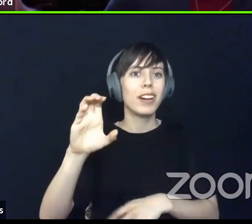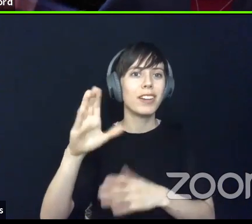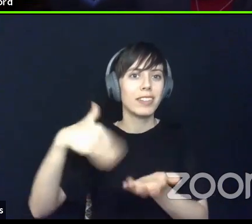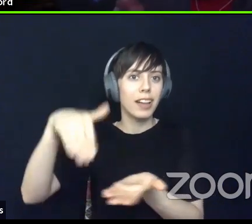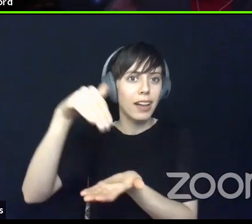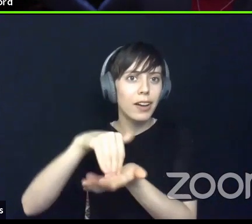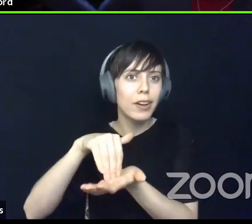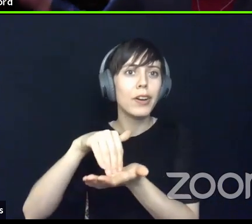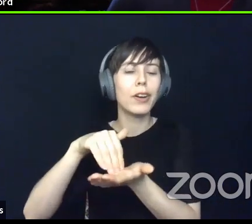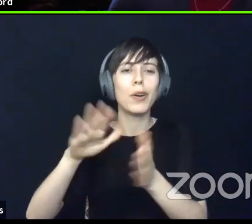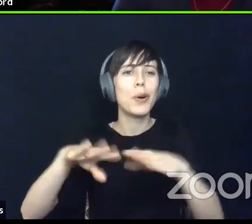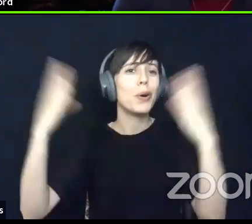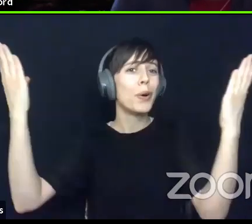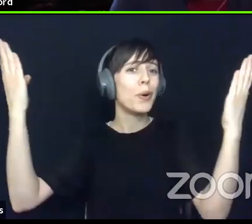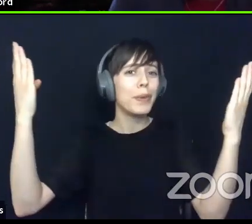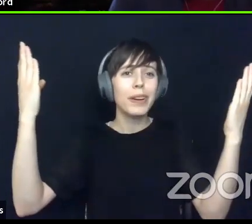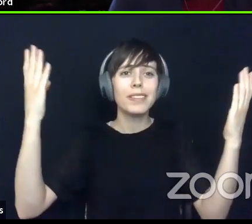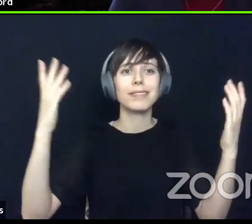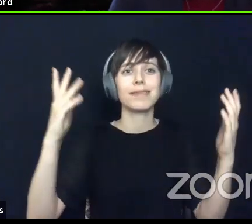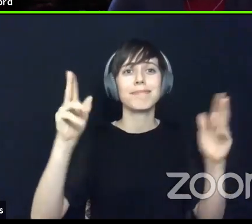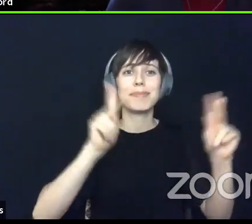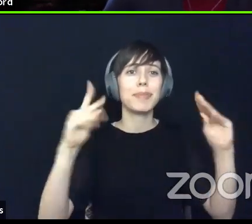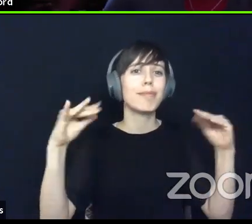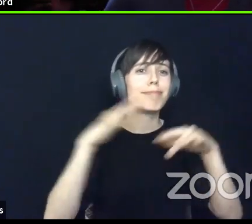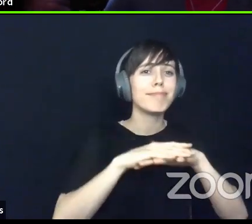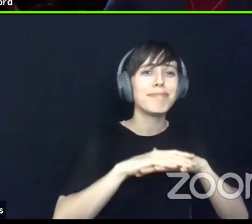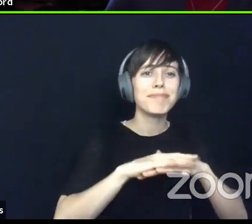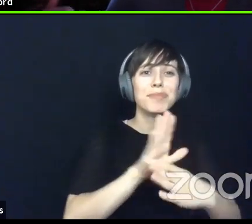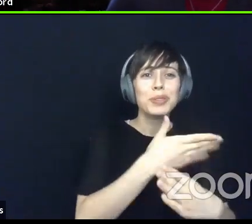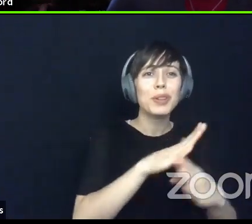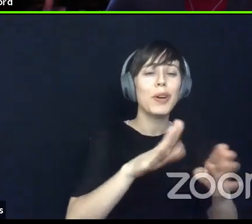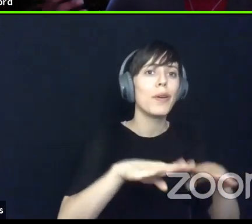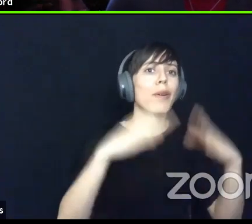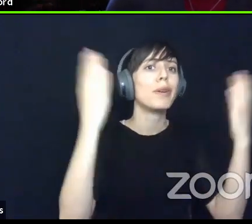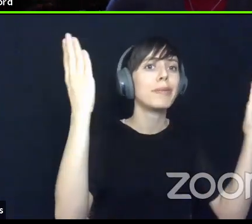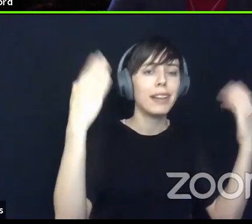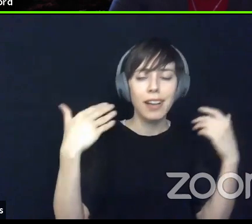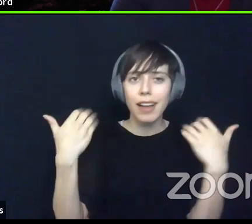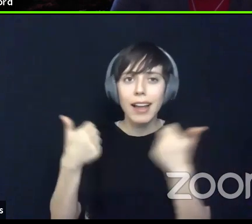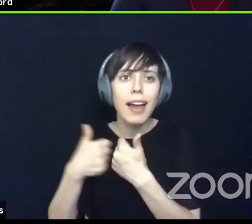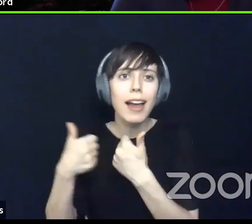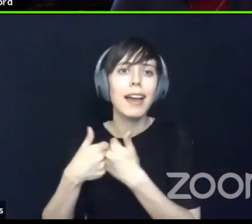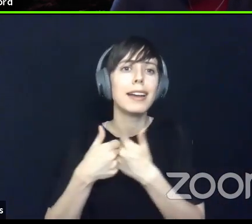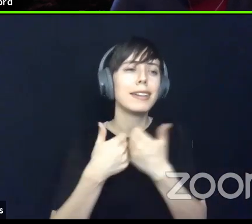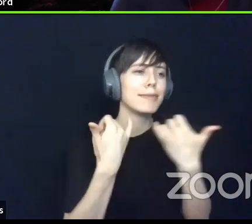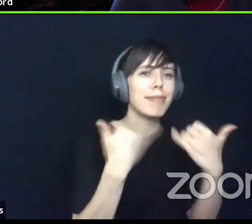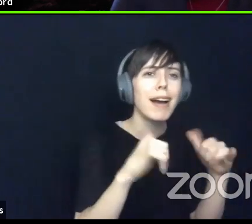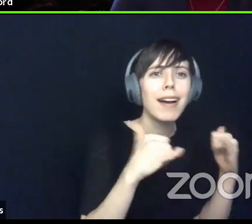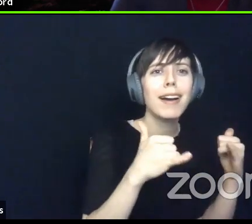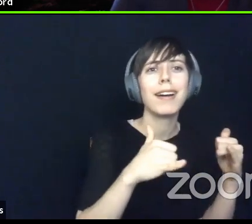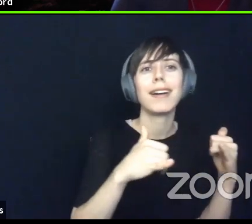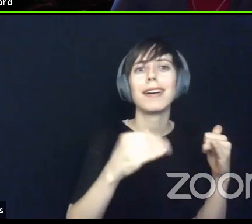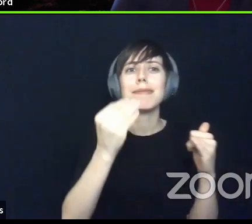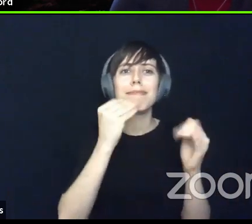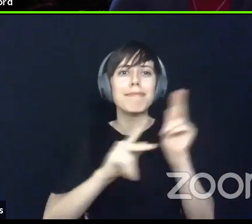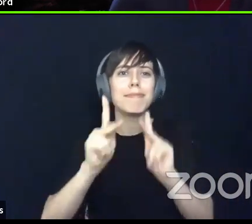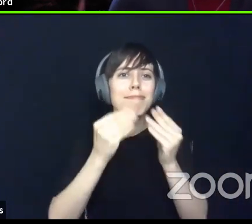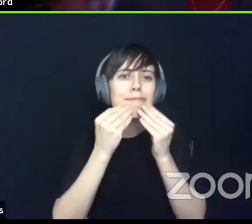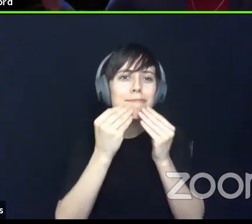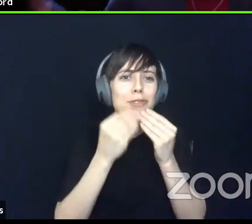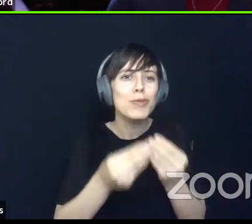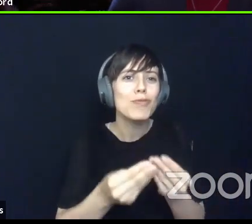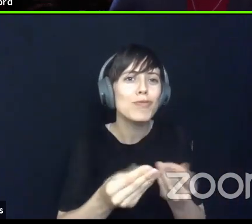them were open, even those little yeah. buildings that are there. We had, you know, games and toys and people passing out lunches there. We had